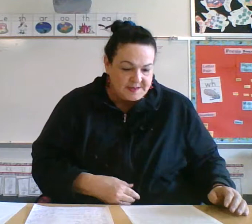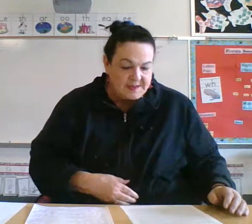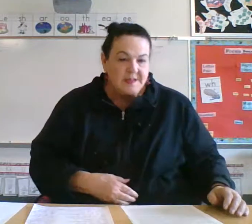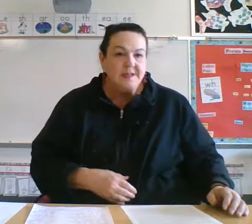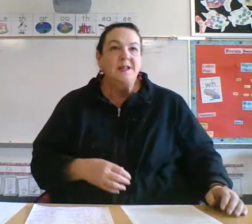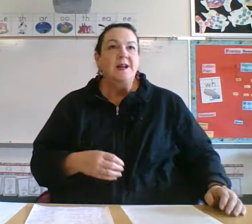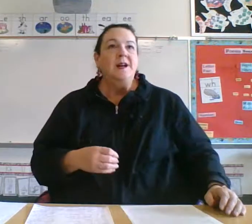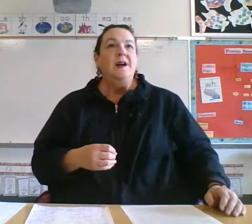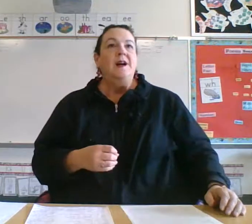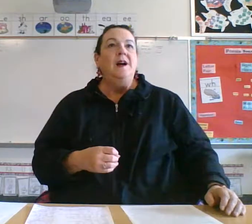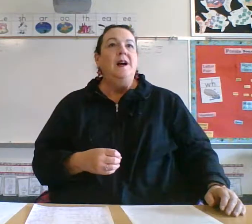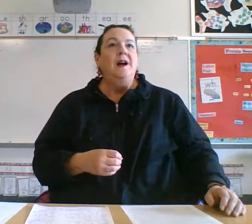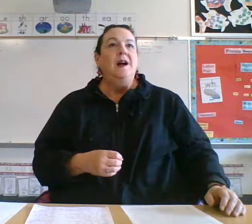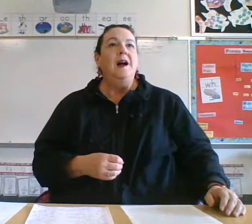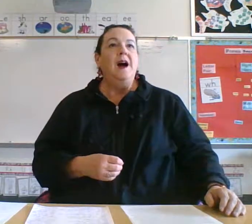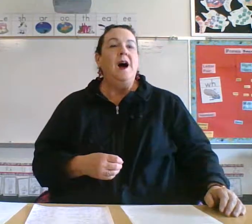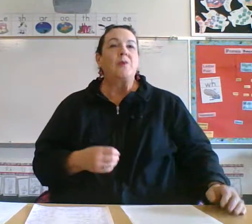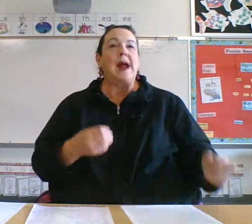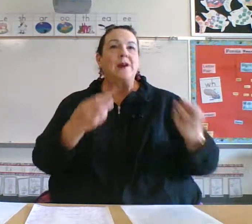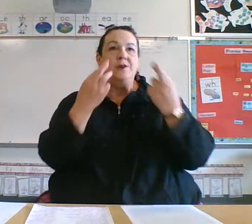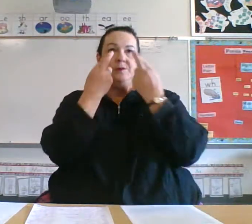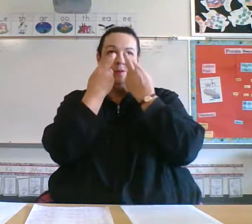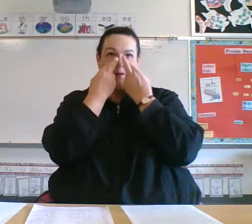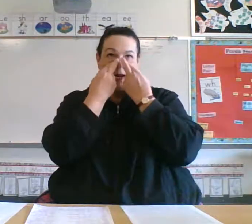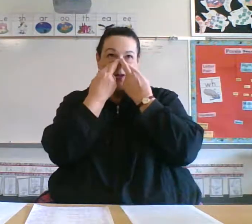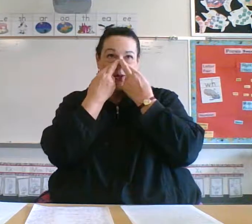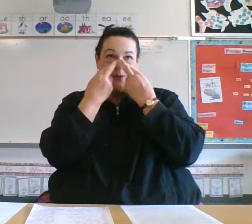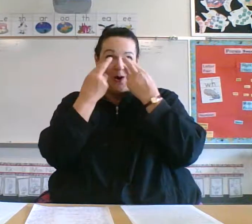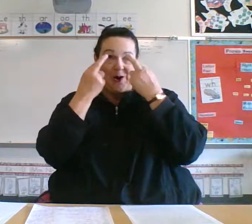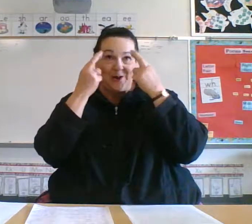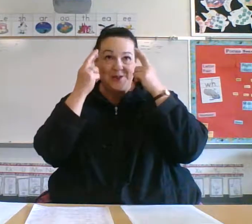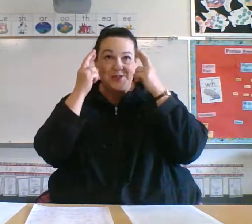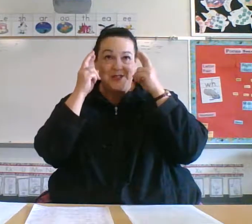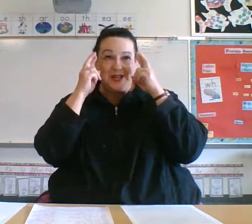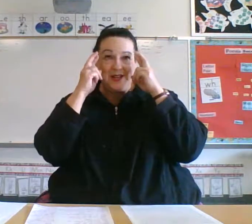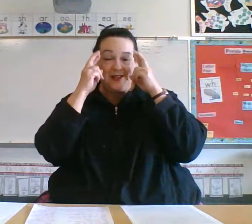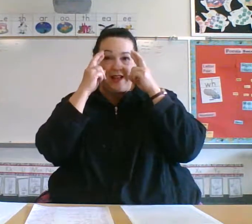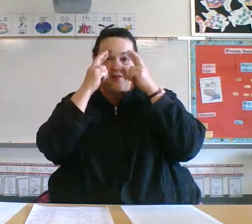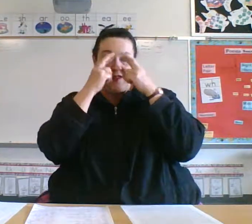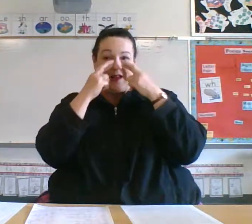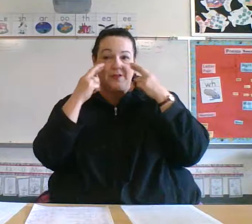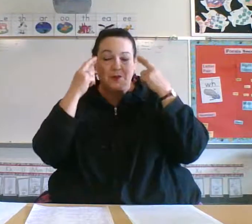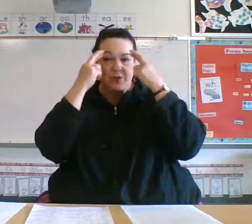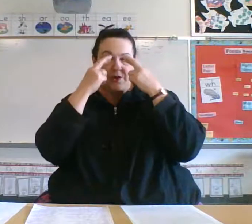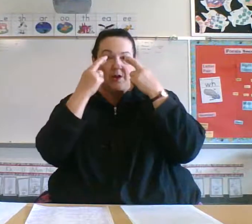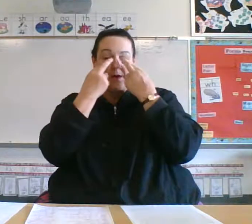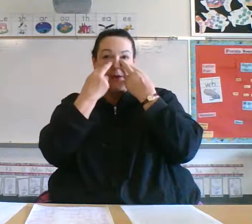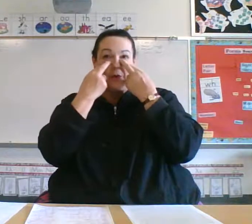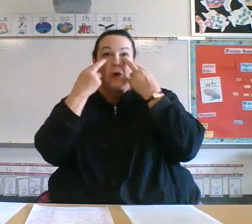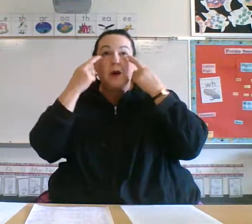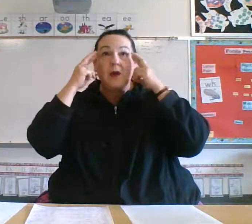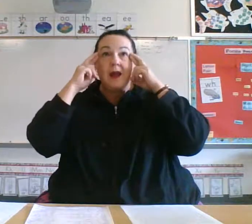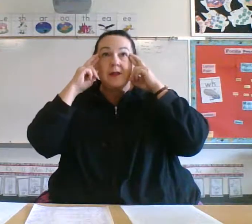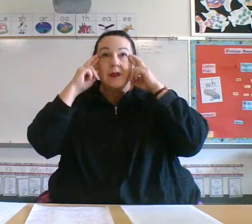like a little raccoon. Raccoon would be two Oh, R's oh. that either circle around or go like